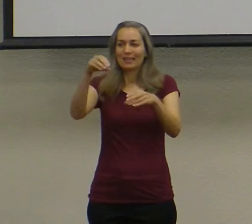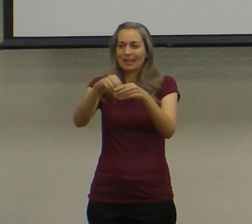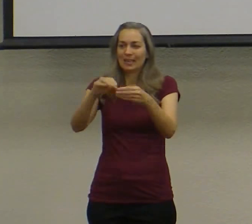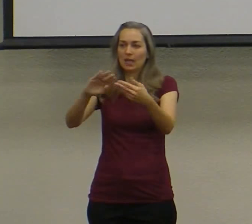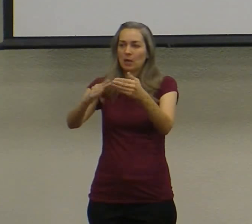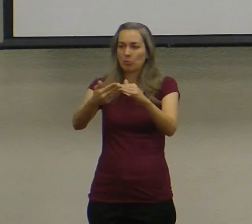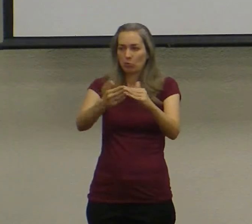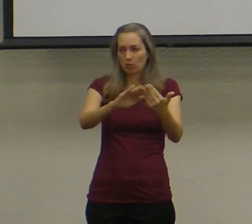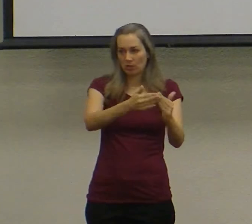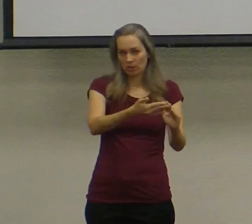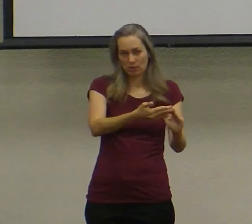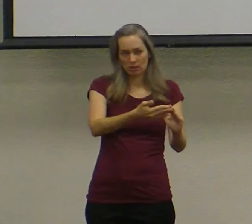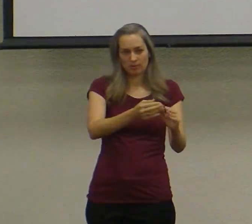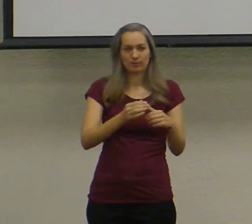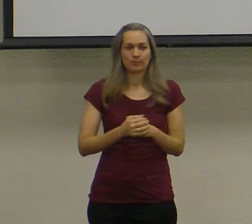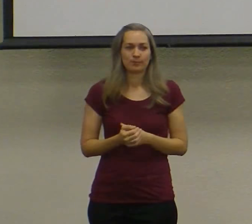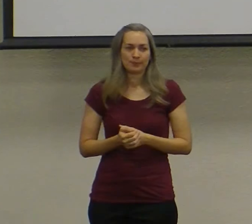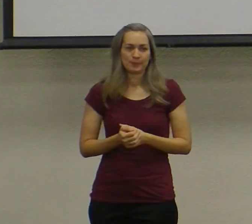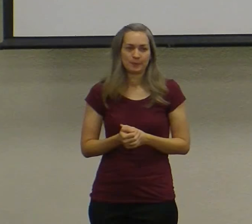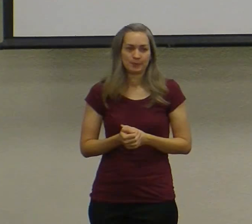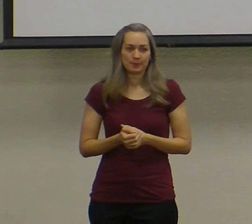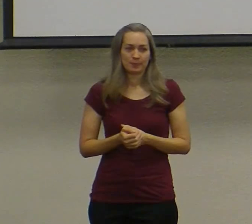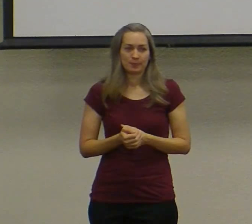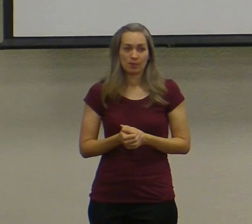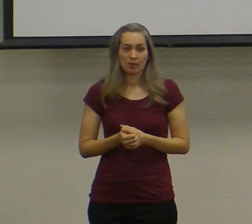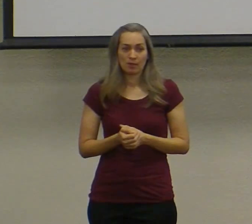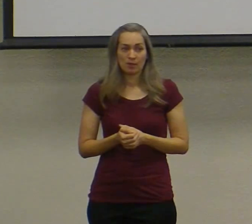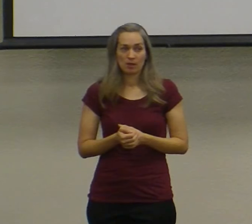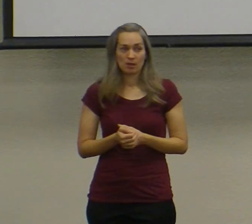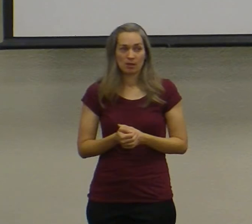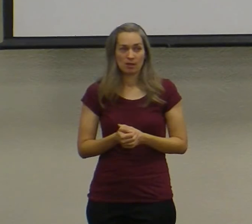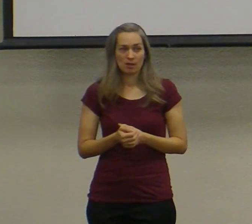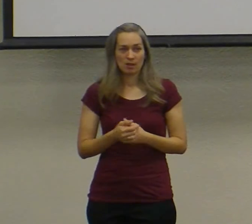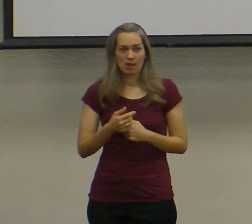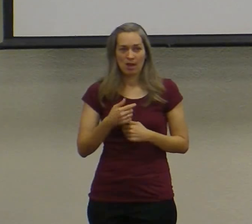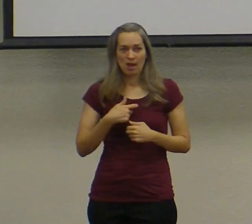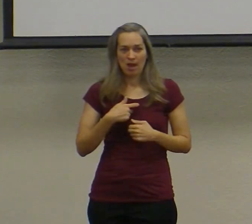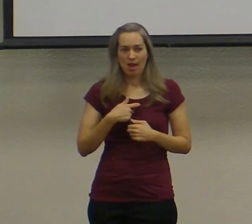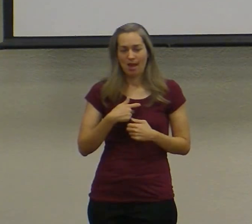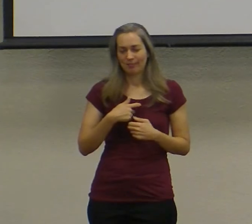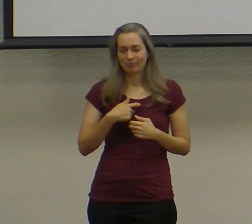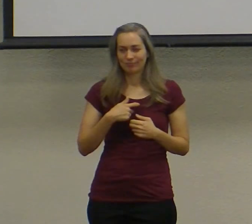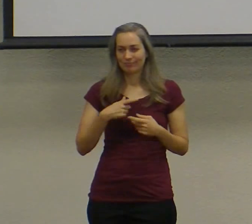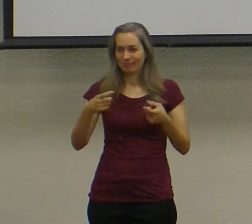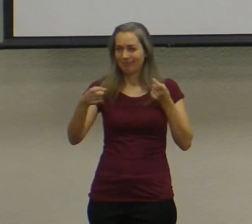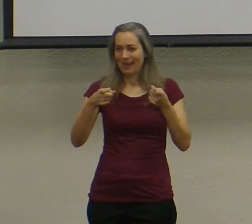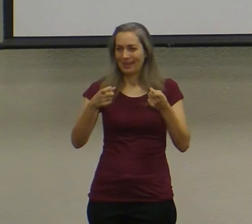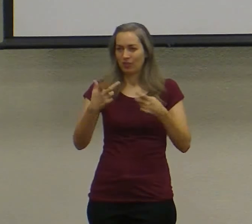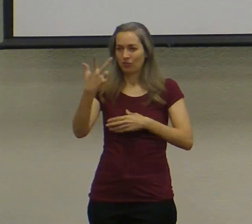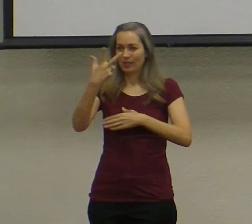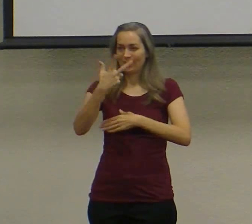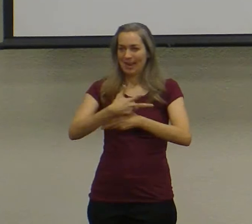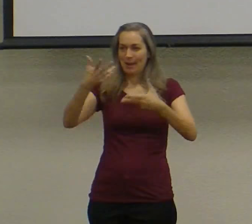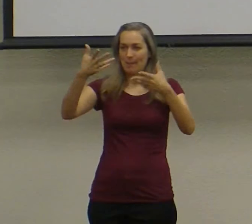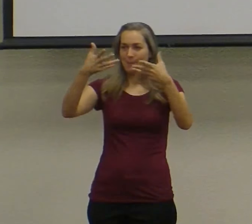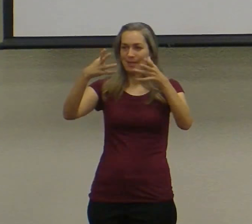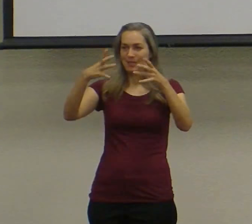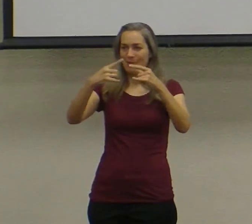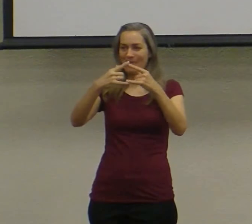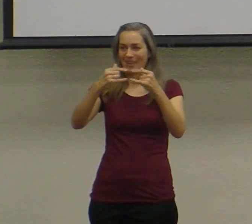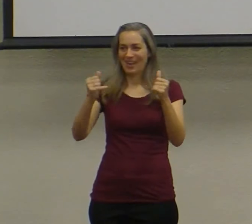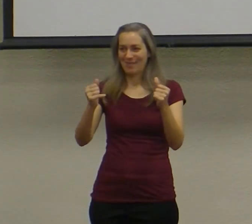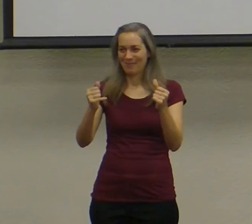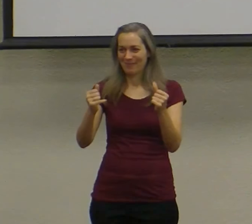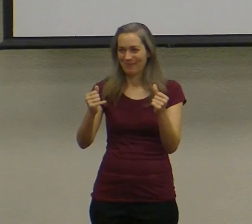community. Um, I ran a 3 day basketball camp that kind of stemmed from